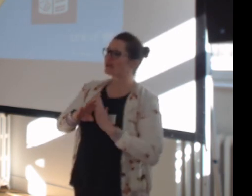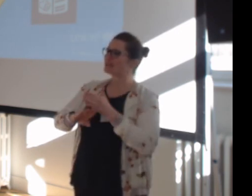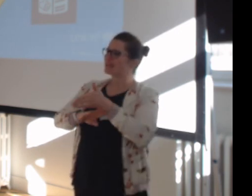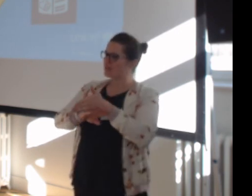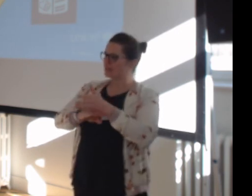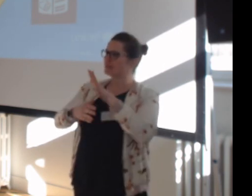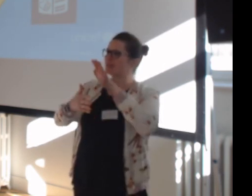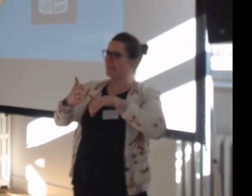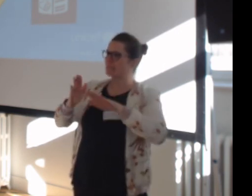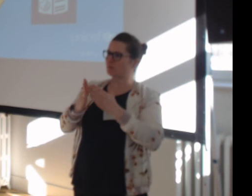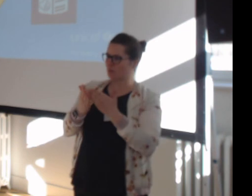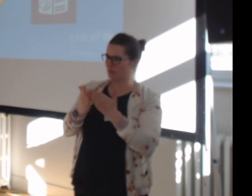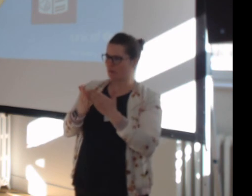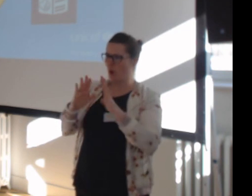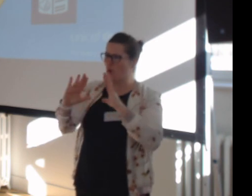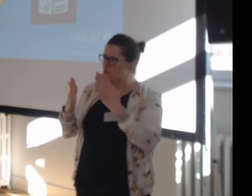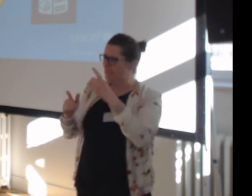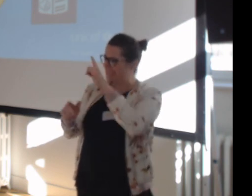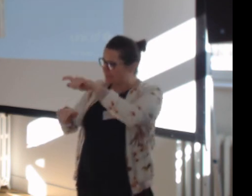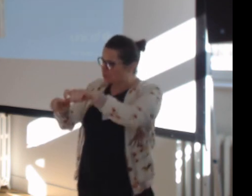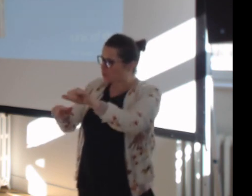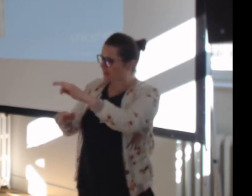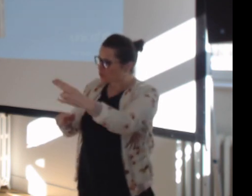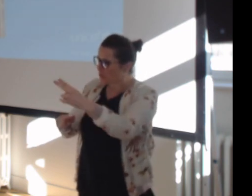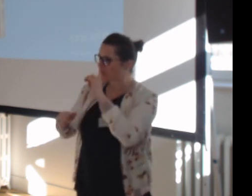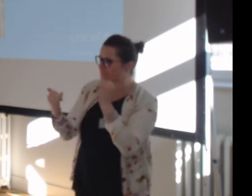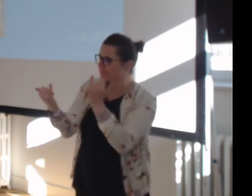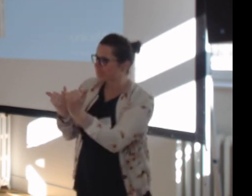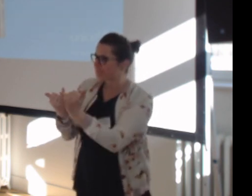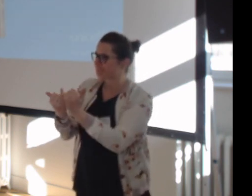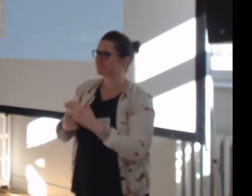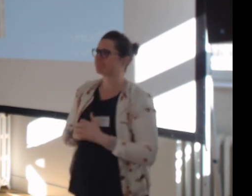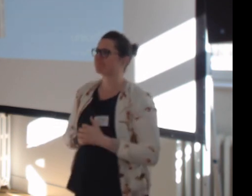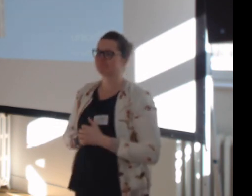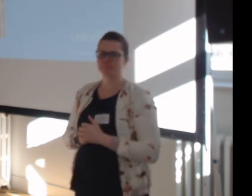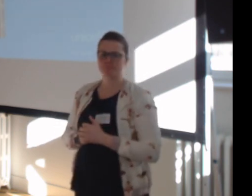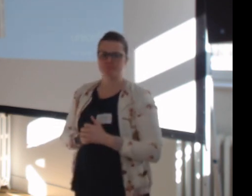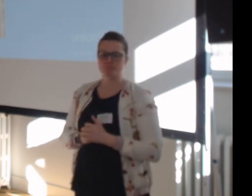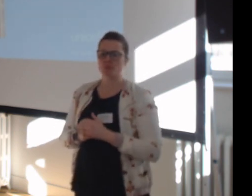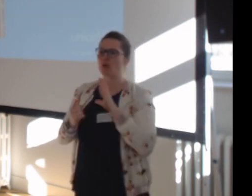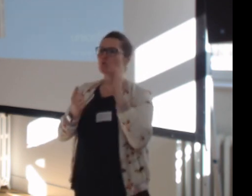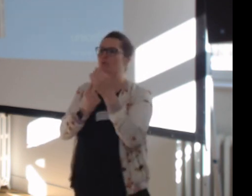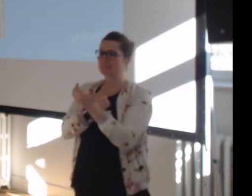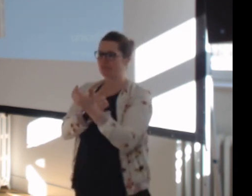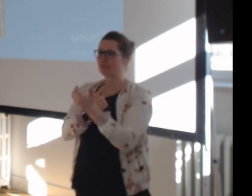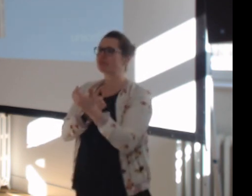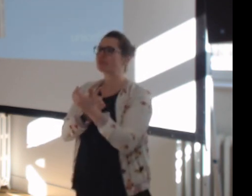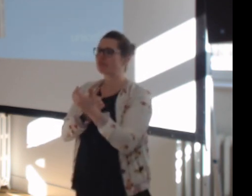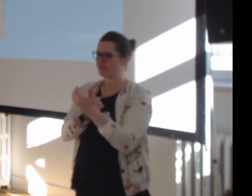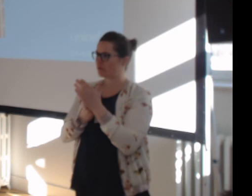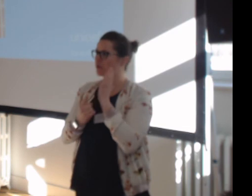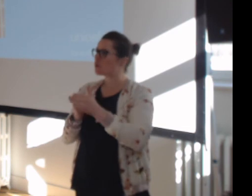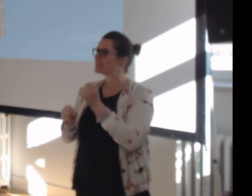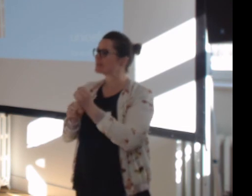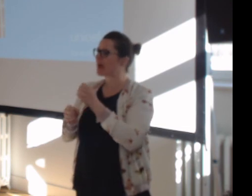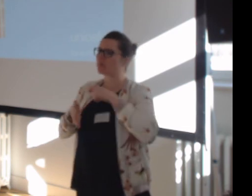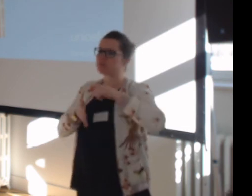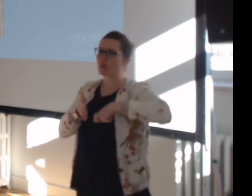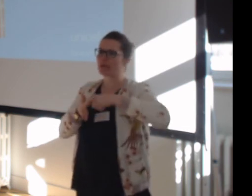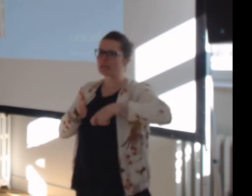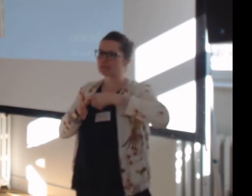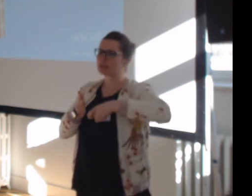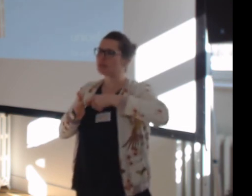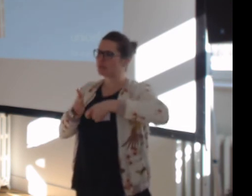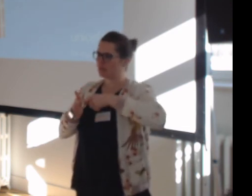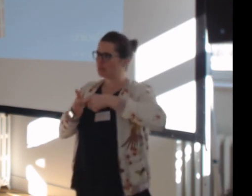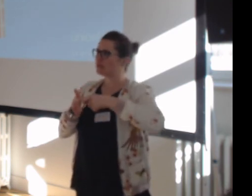textbooks address the needs of these user groups? And so UNICEF created a project with